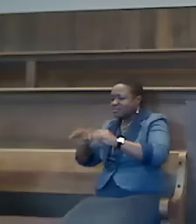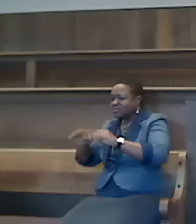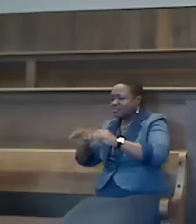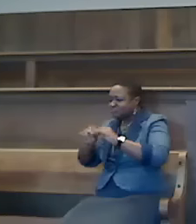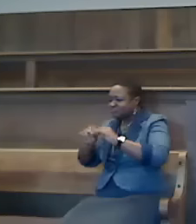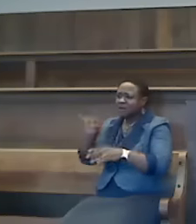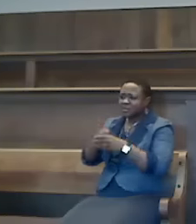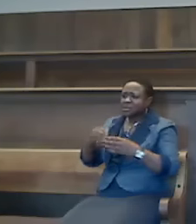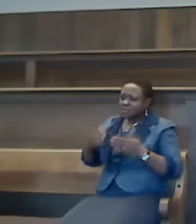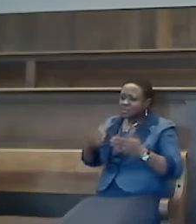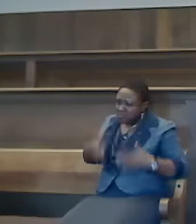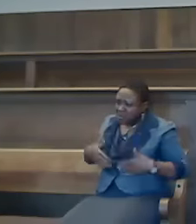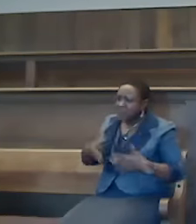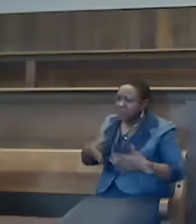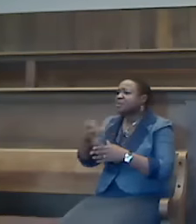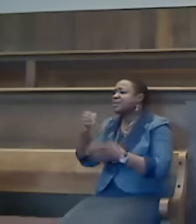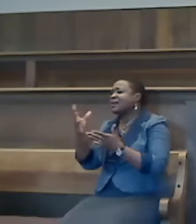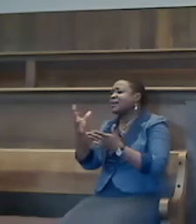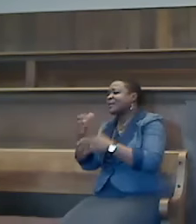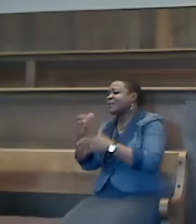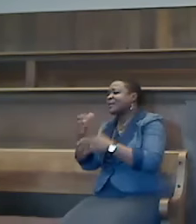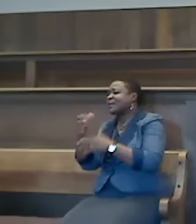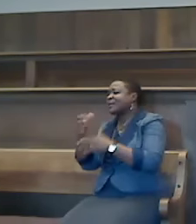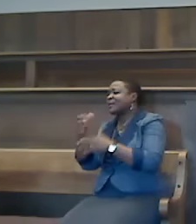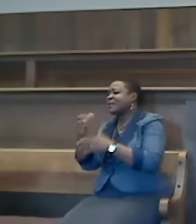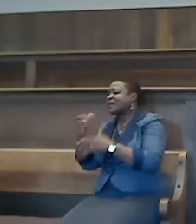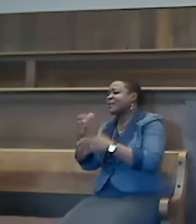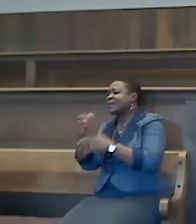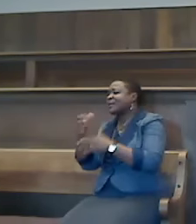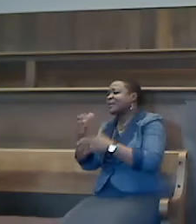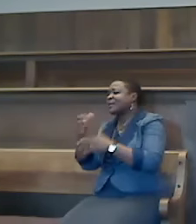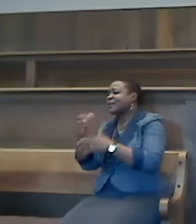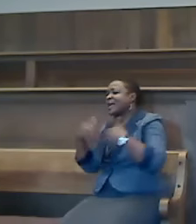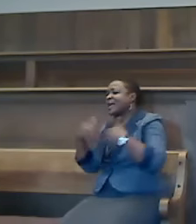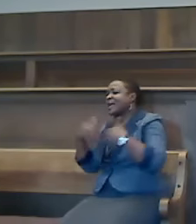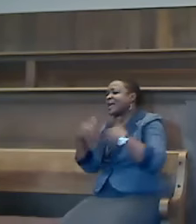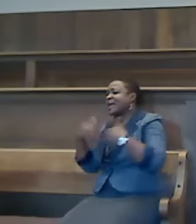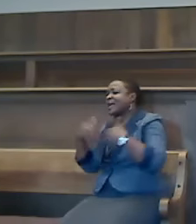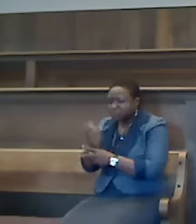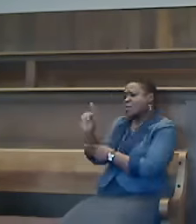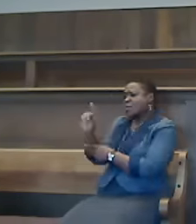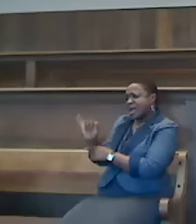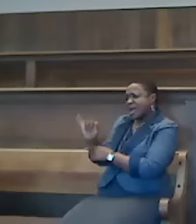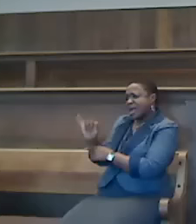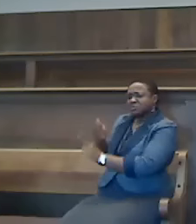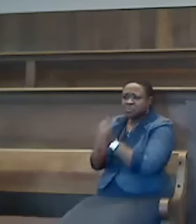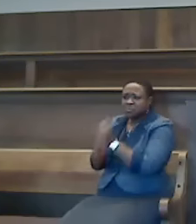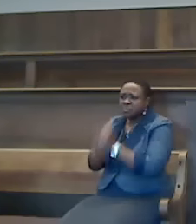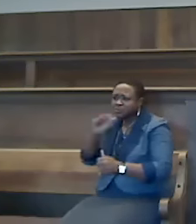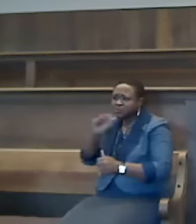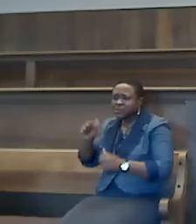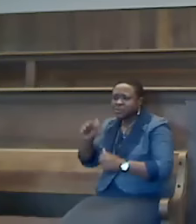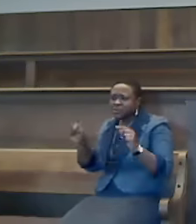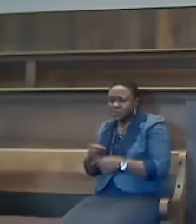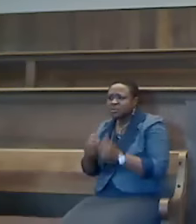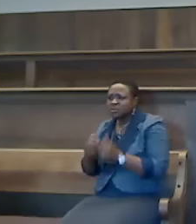and all animal waste products and is actually benign. The vast majority of strains of E. coli